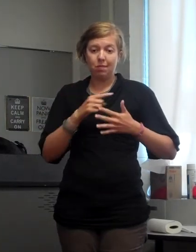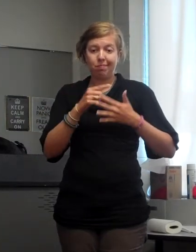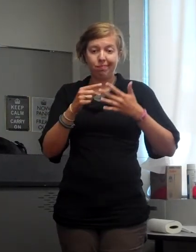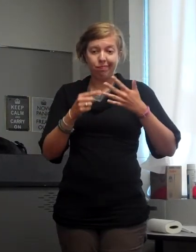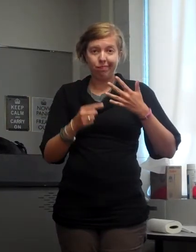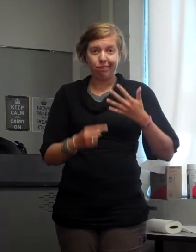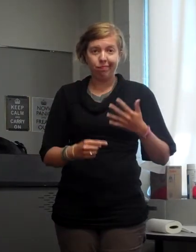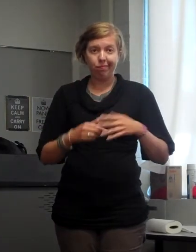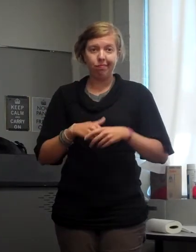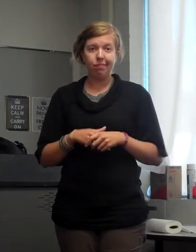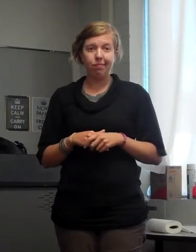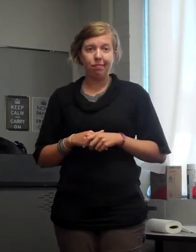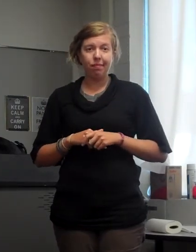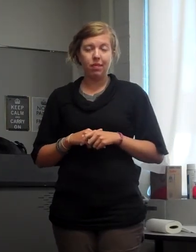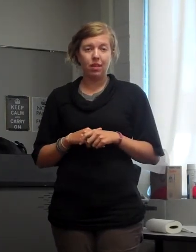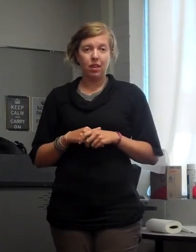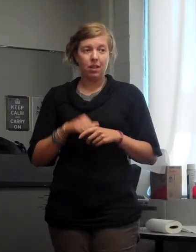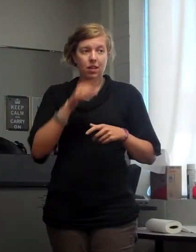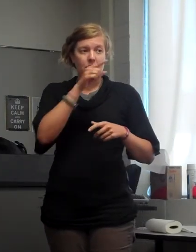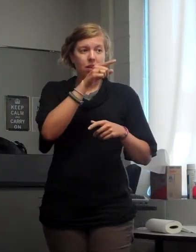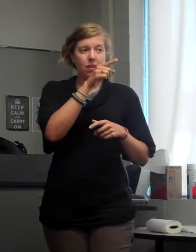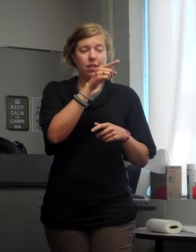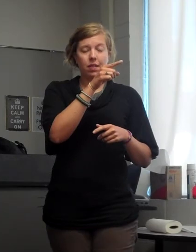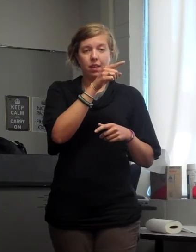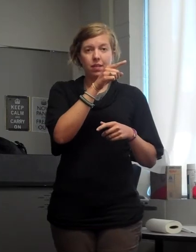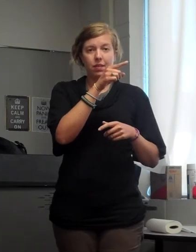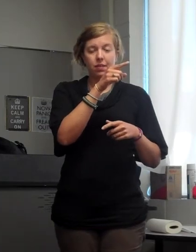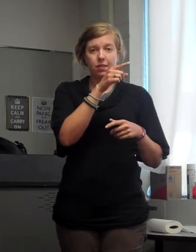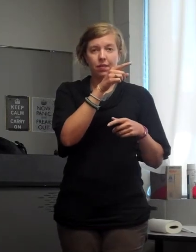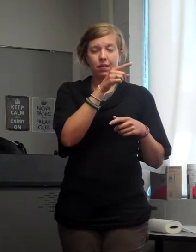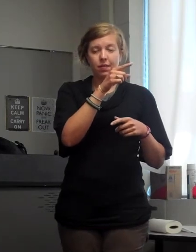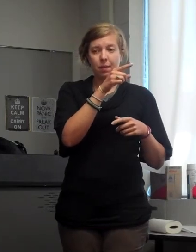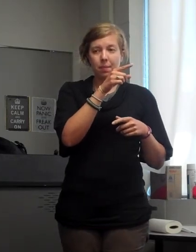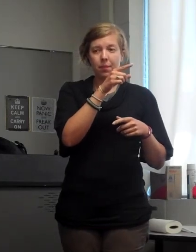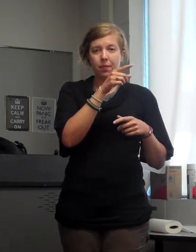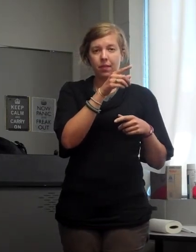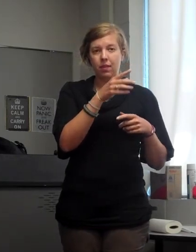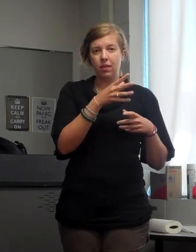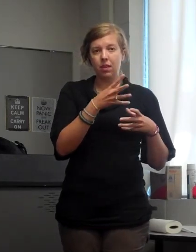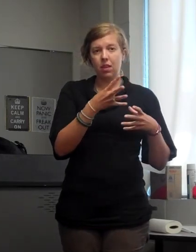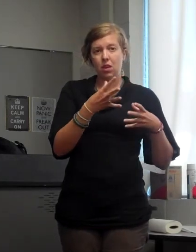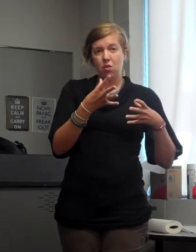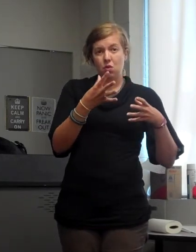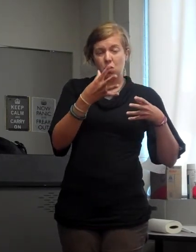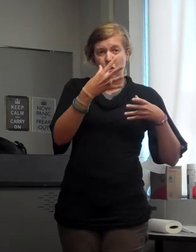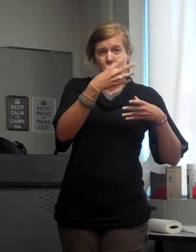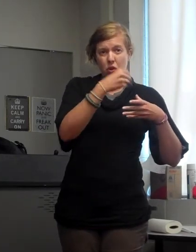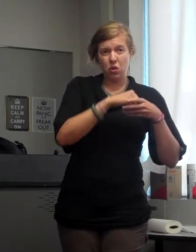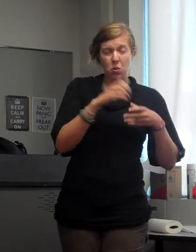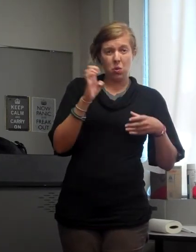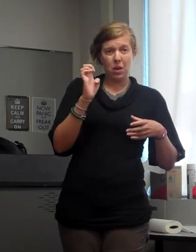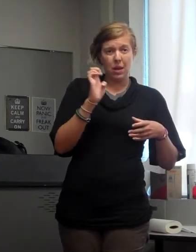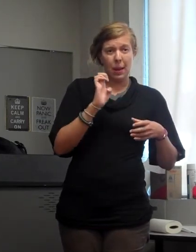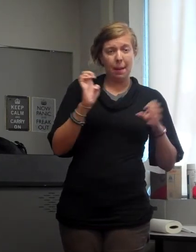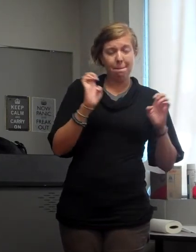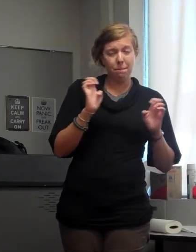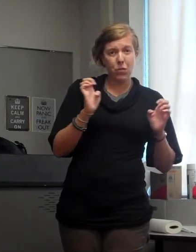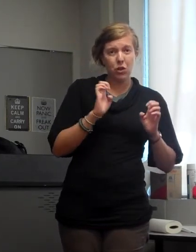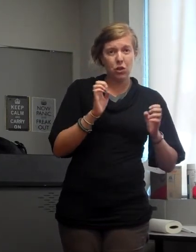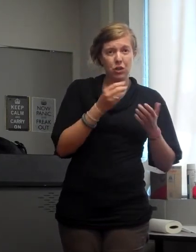that. Does that include, like, what is that? Emergency funds? Is that? That was another thing, too. Yeah, that was another thing. Yeah, I was going to ask,